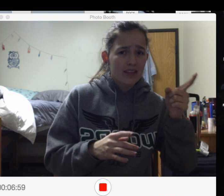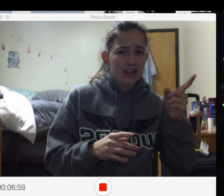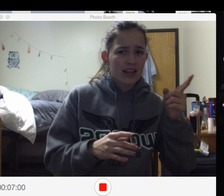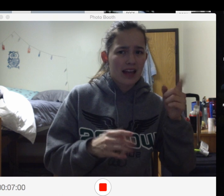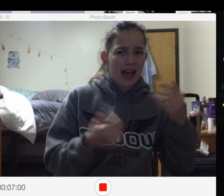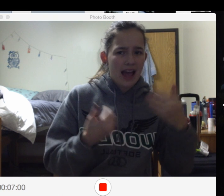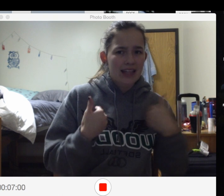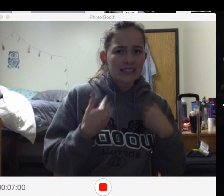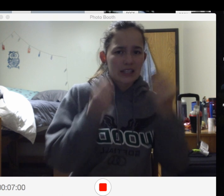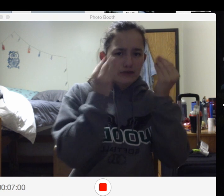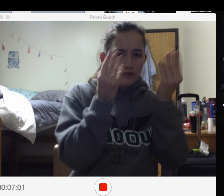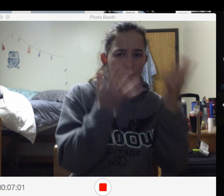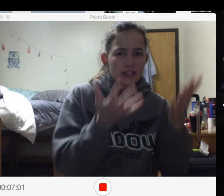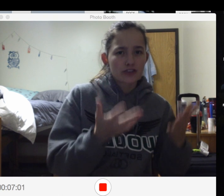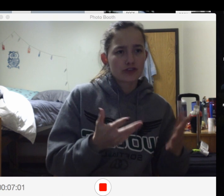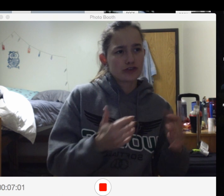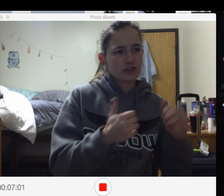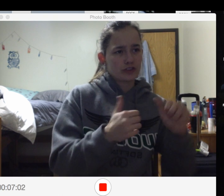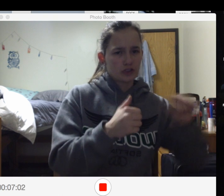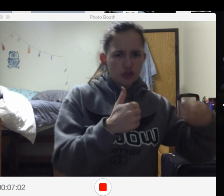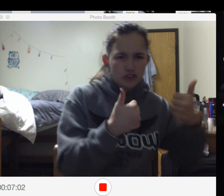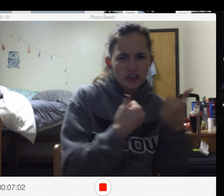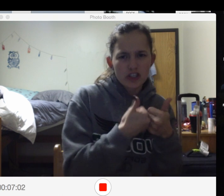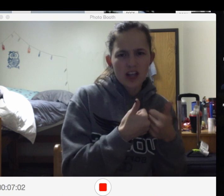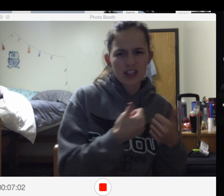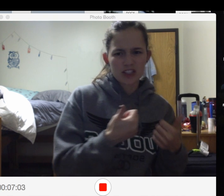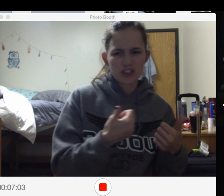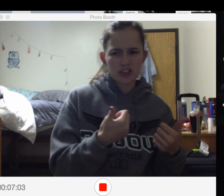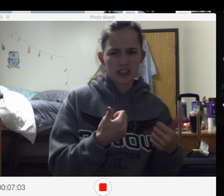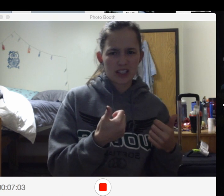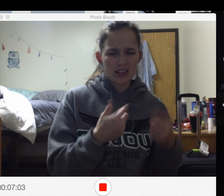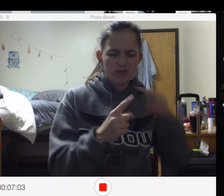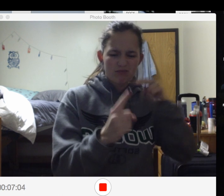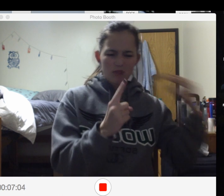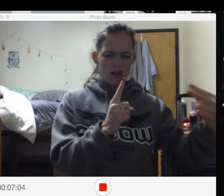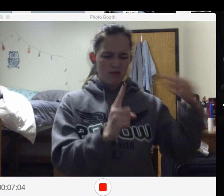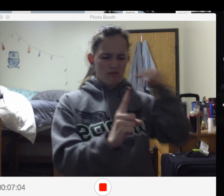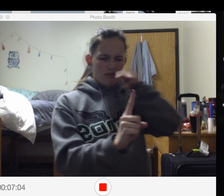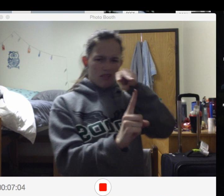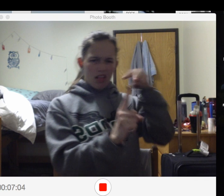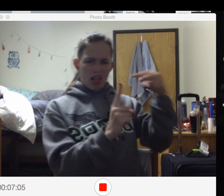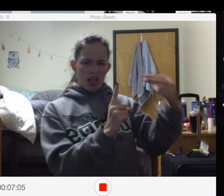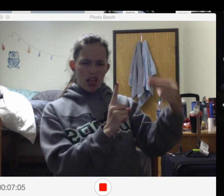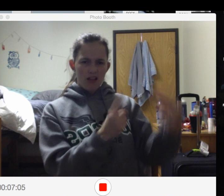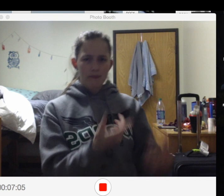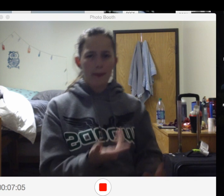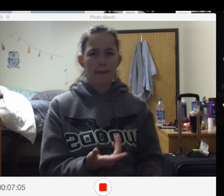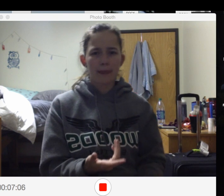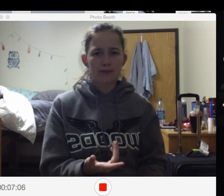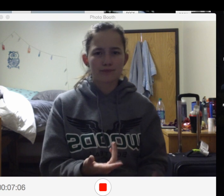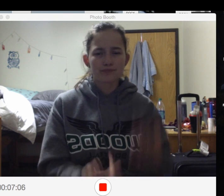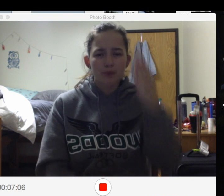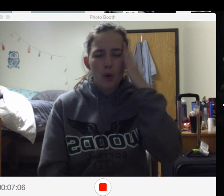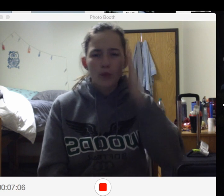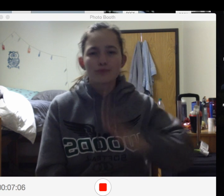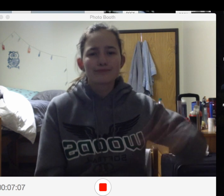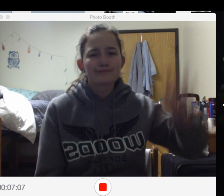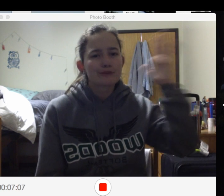what TED does, right? Other points of view. And the thing is, we've actually kind of been here before as a society.